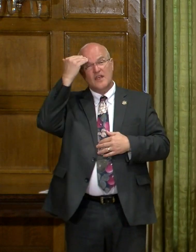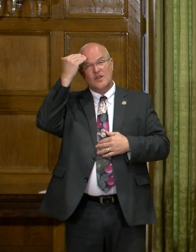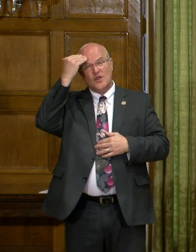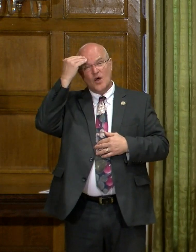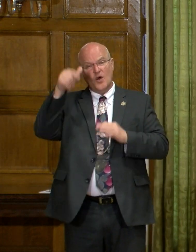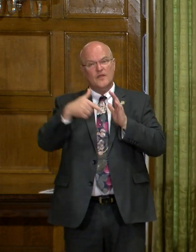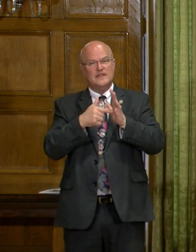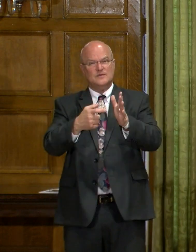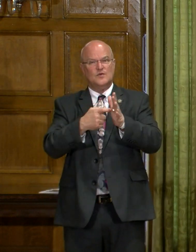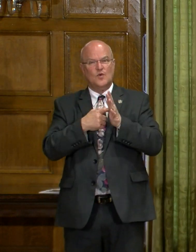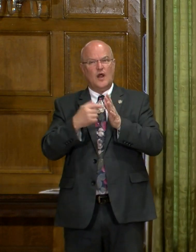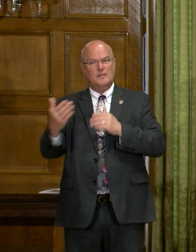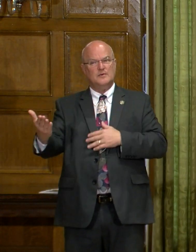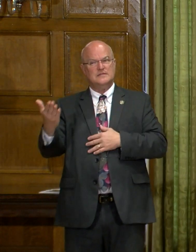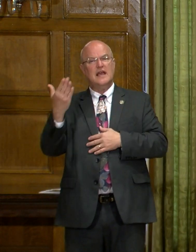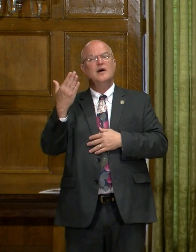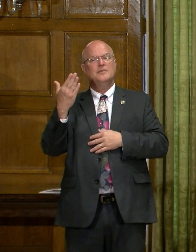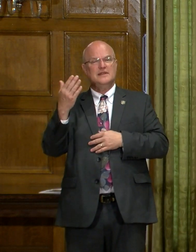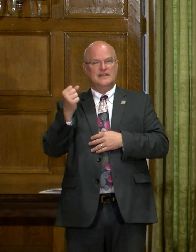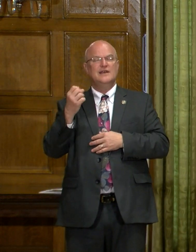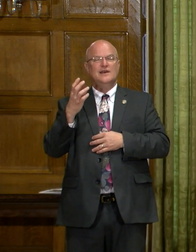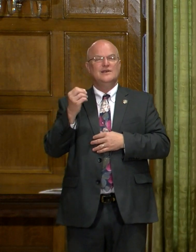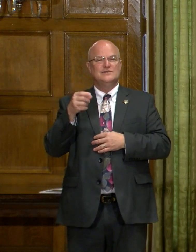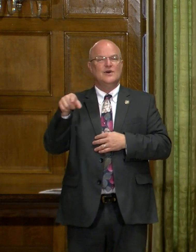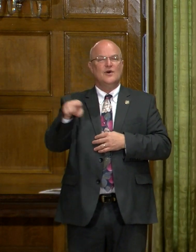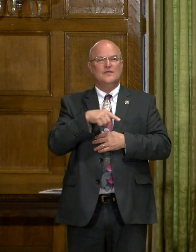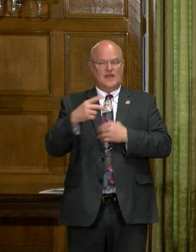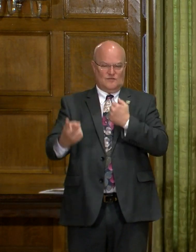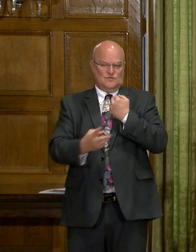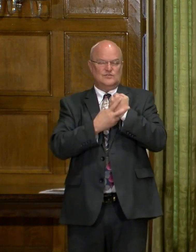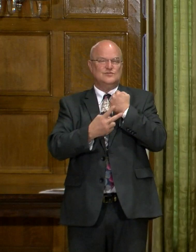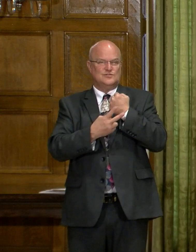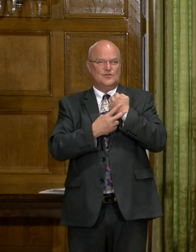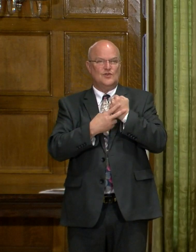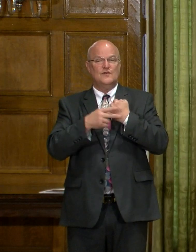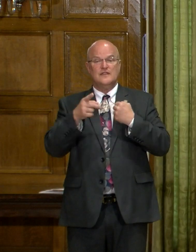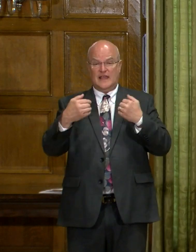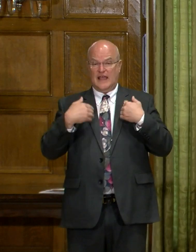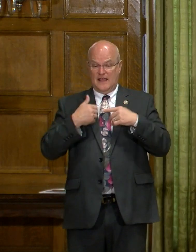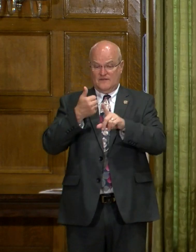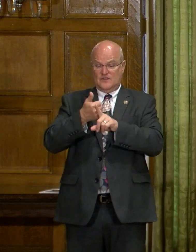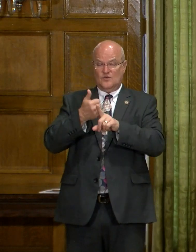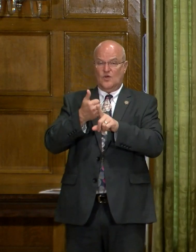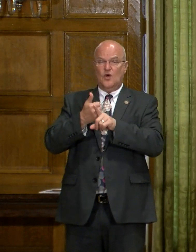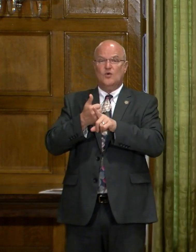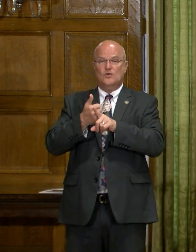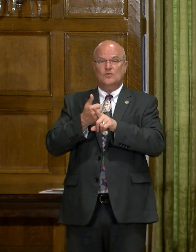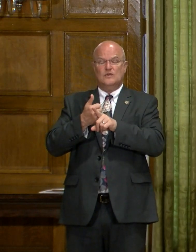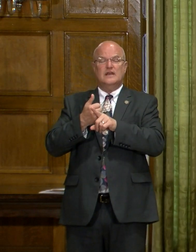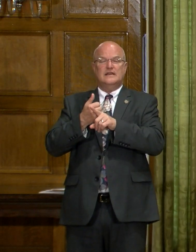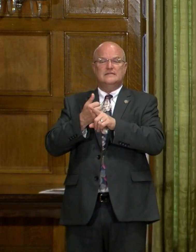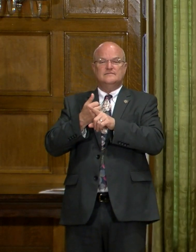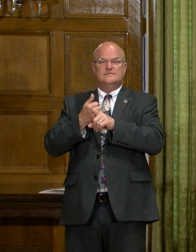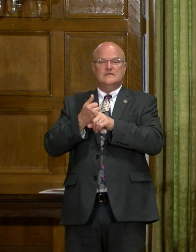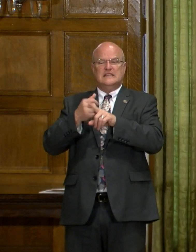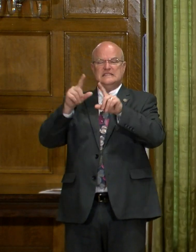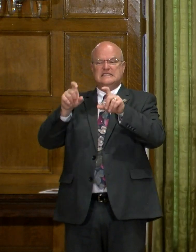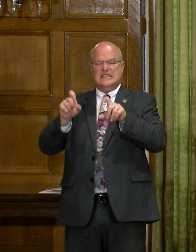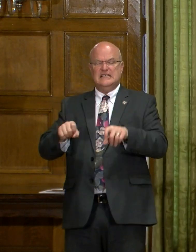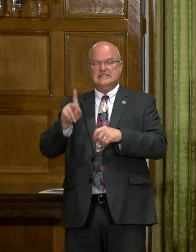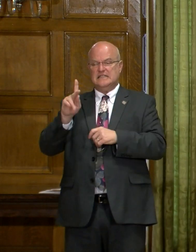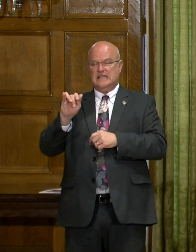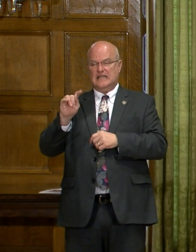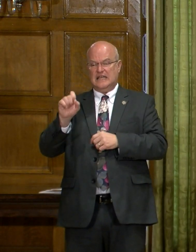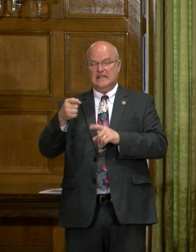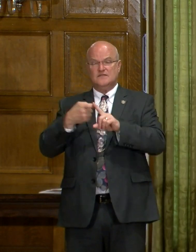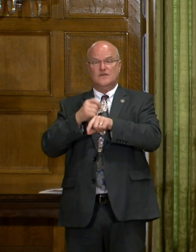that this requirement was coming, and so they've reserved, and they have their own flow of testing kits